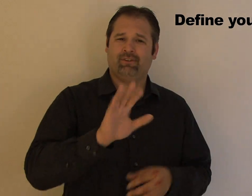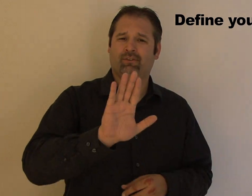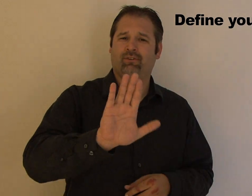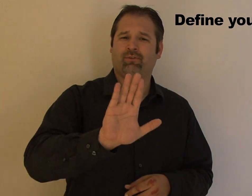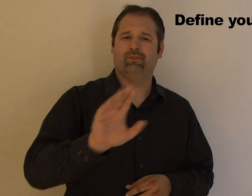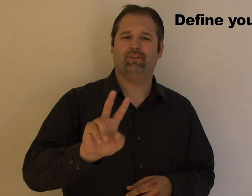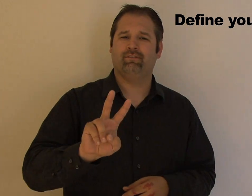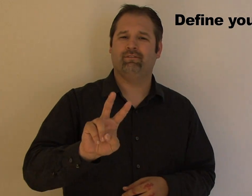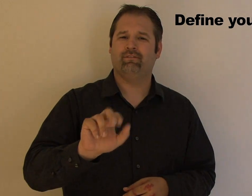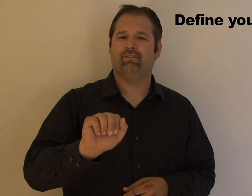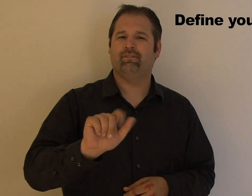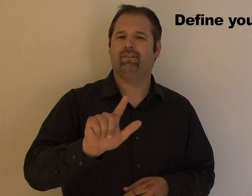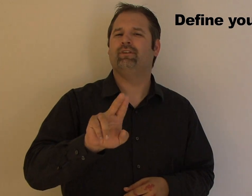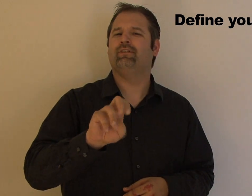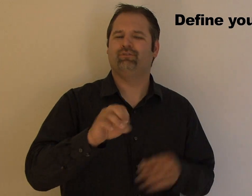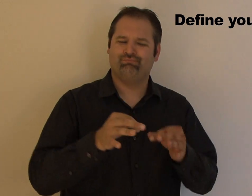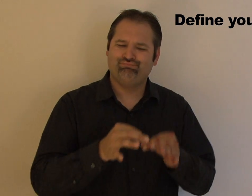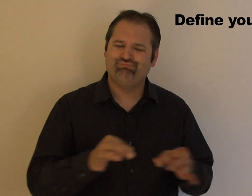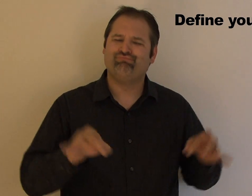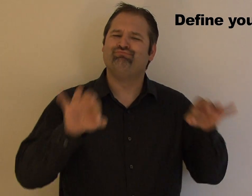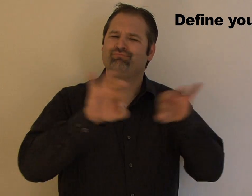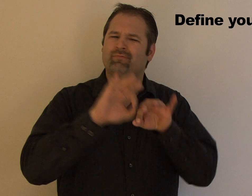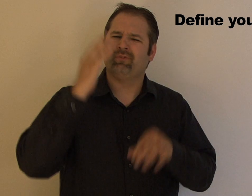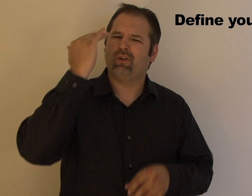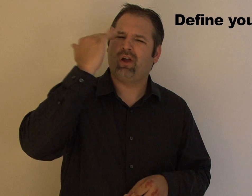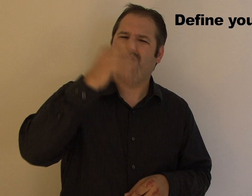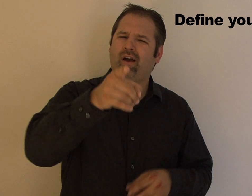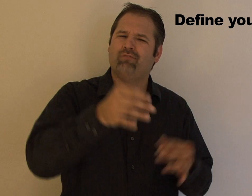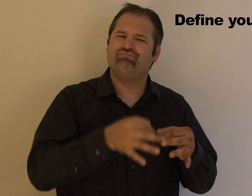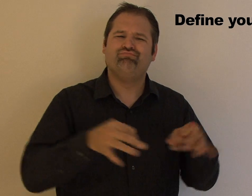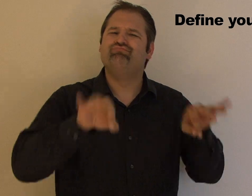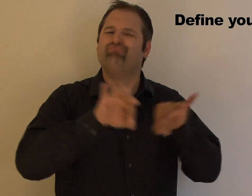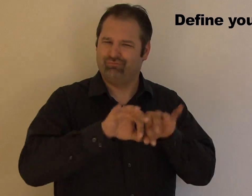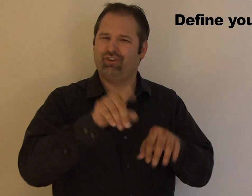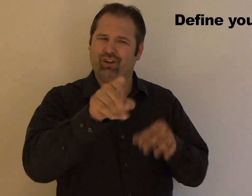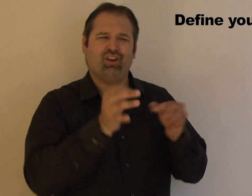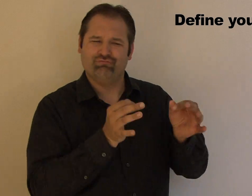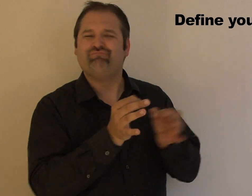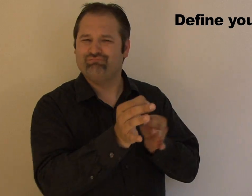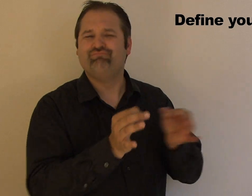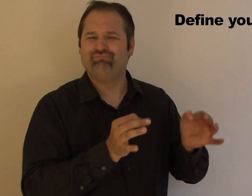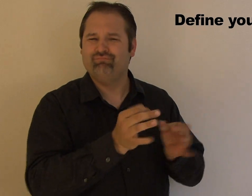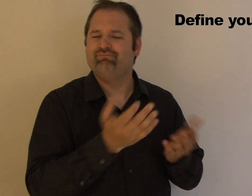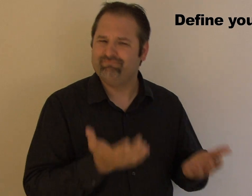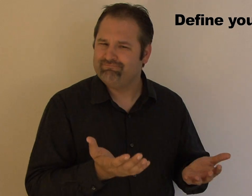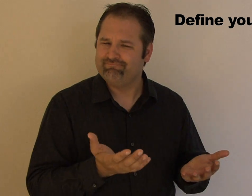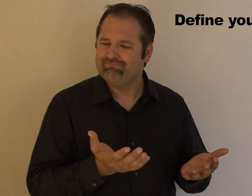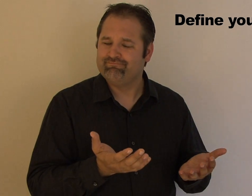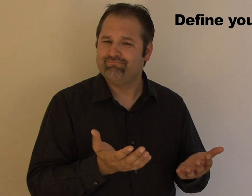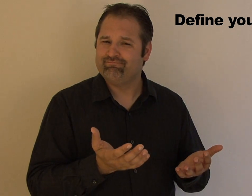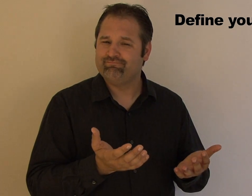Define your value. Here are the reasons it's important to define your value and how to do so.